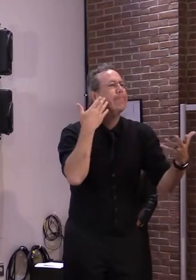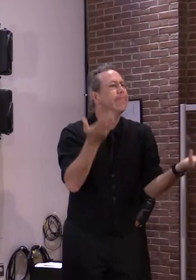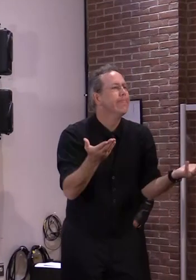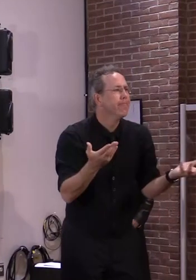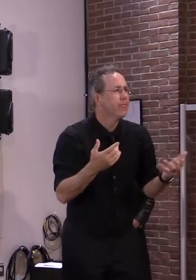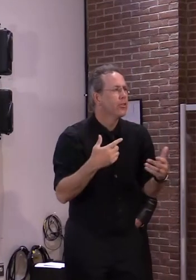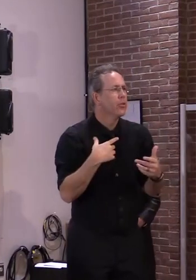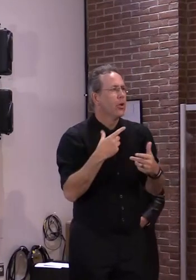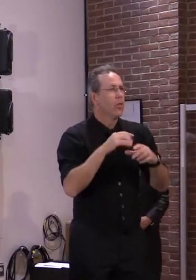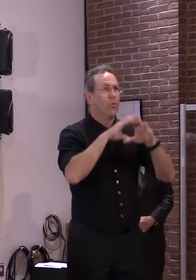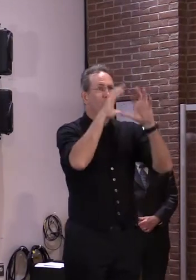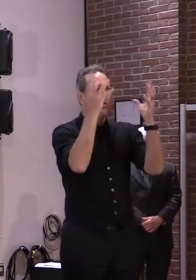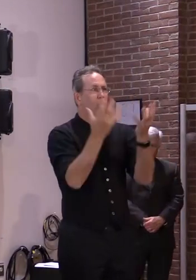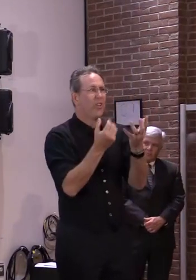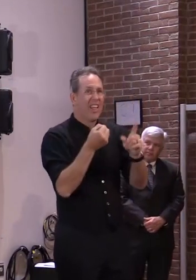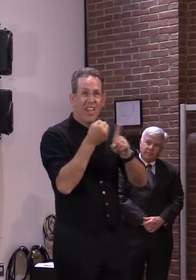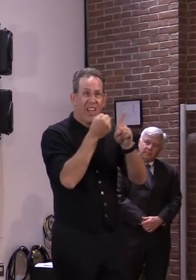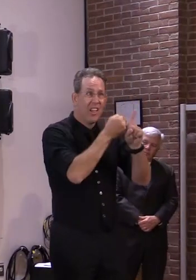recall, came from India,